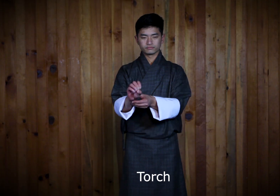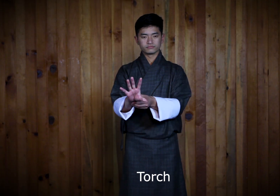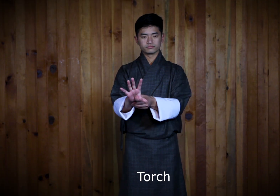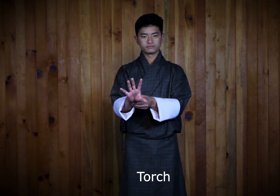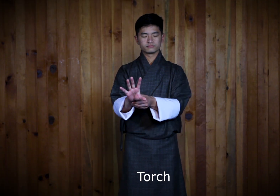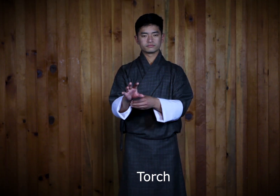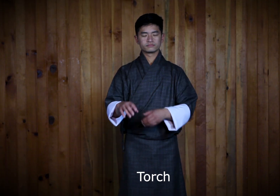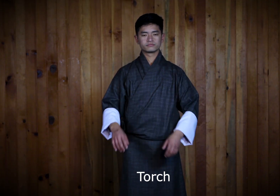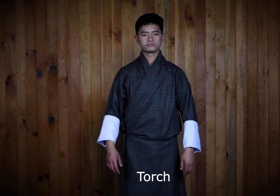torch,